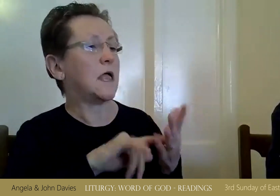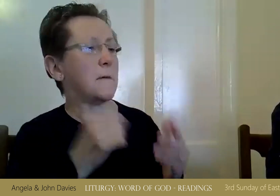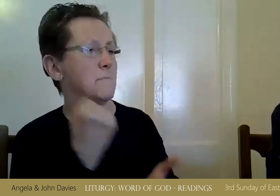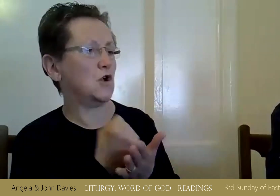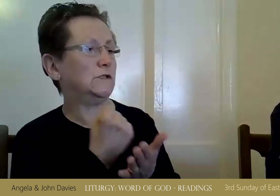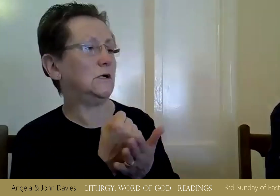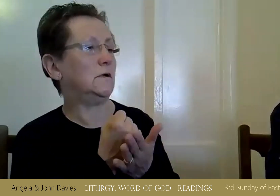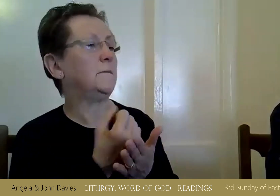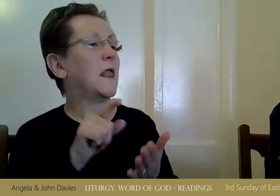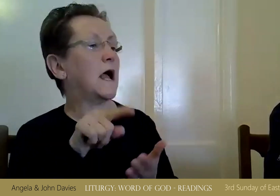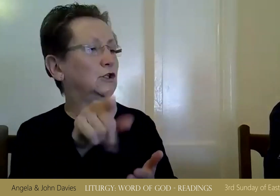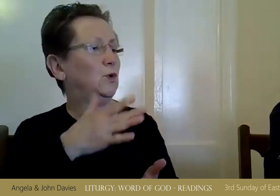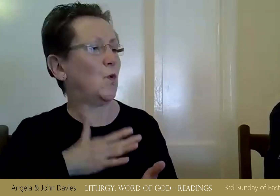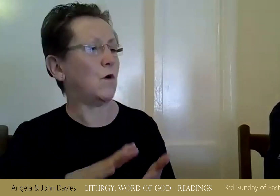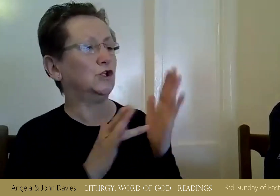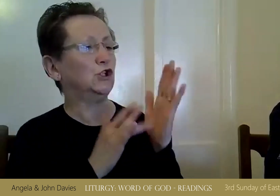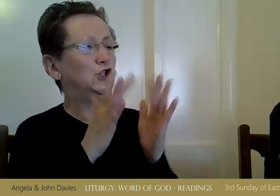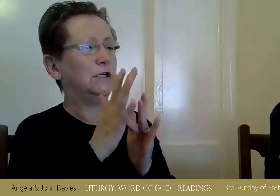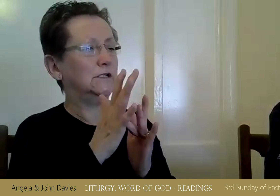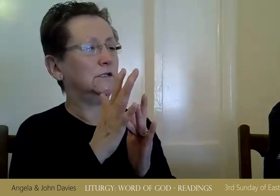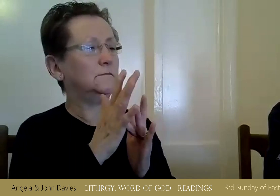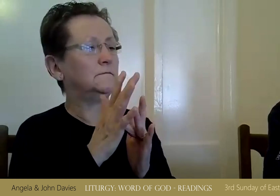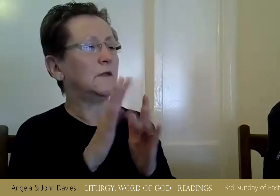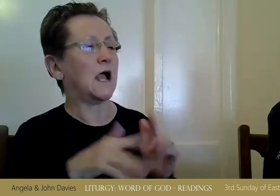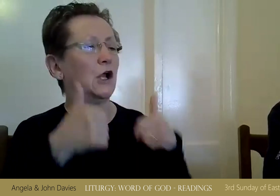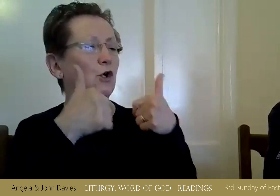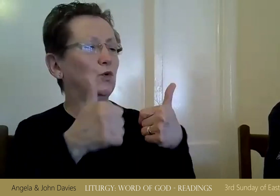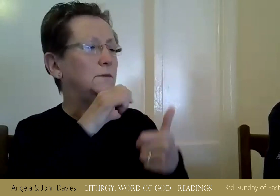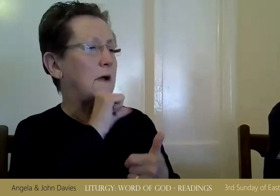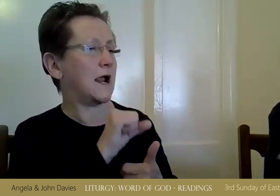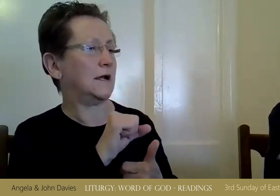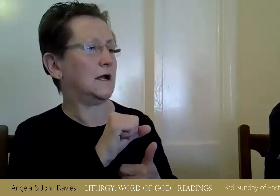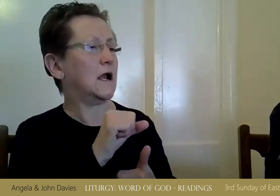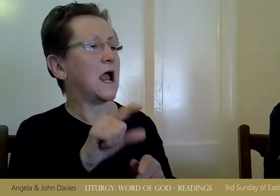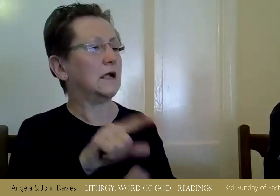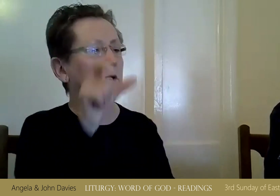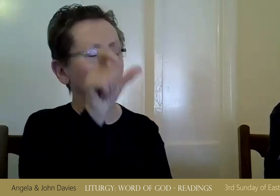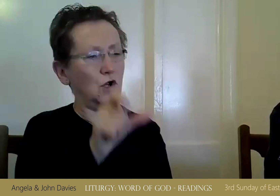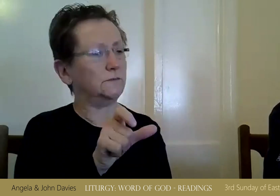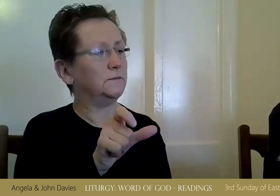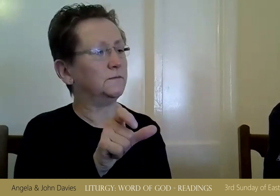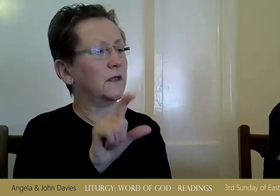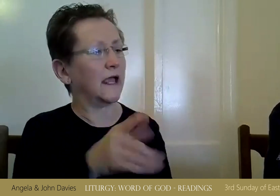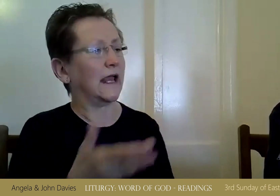a murderer, and you wanted Jesus, a good man, a person that gives